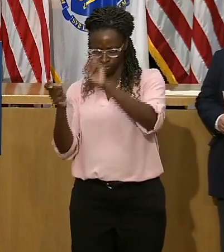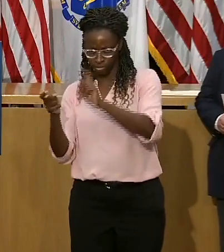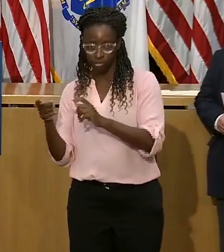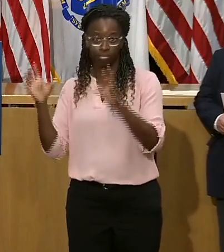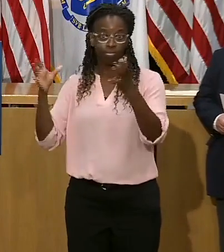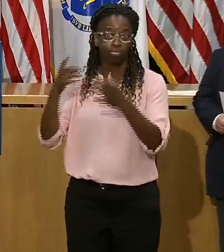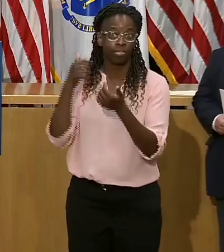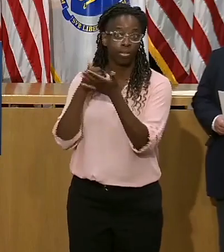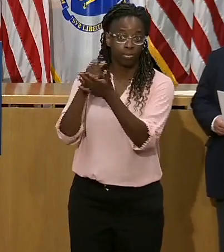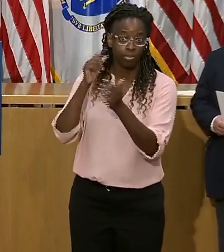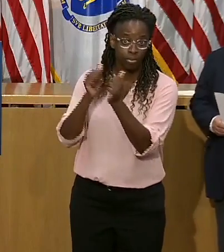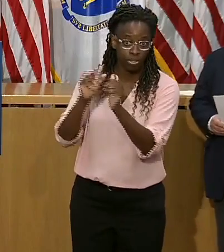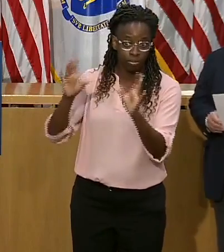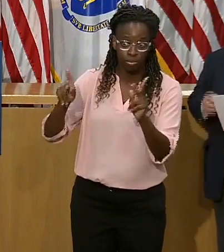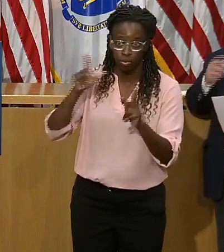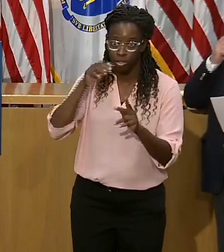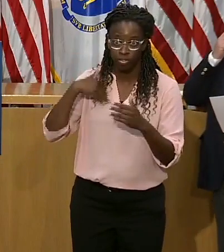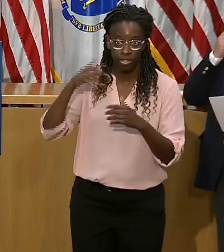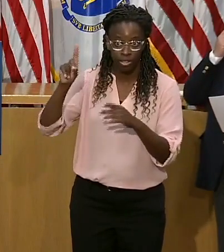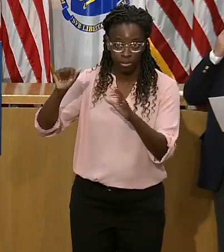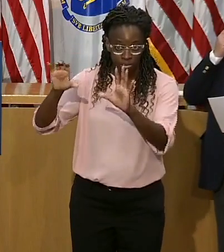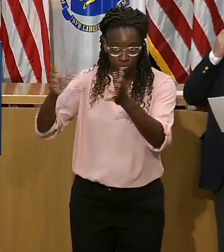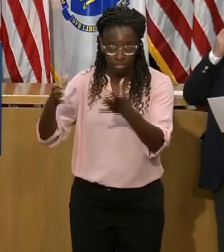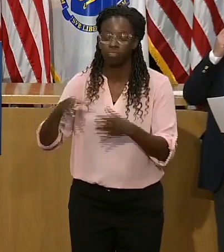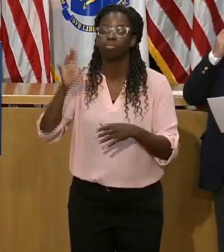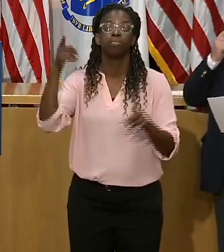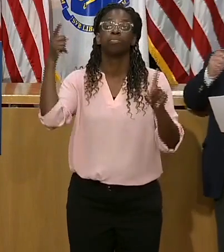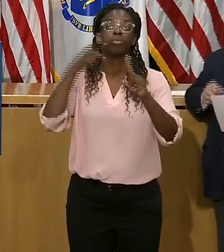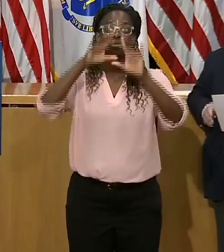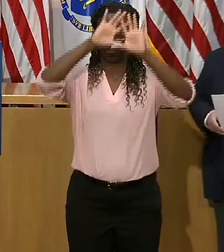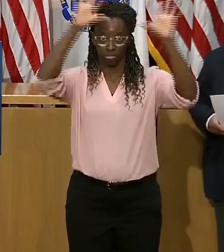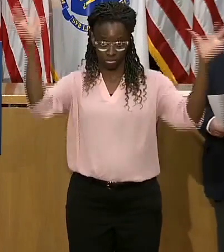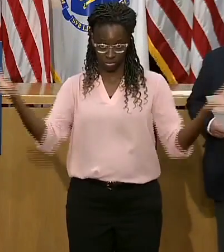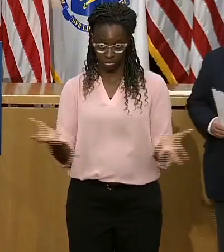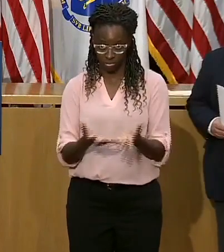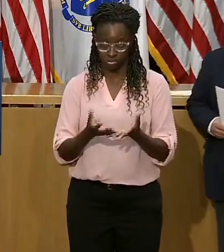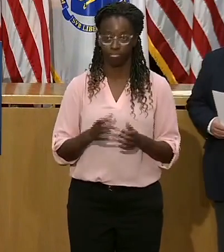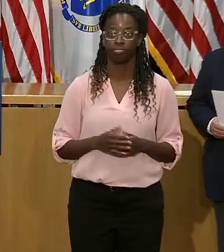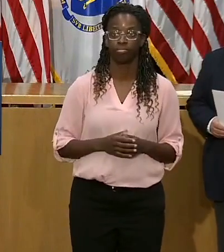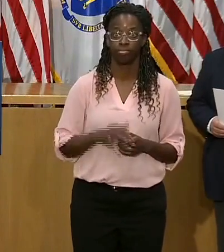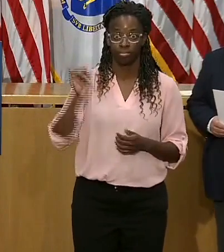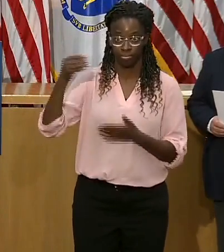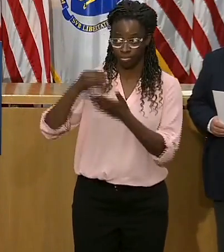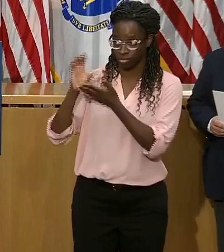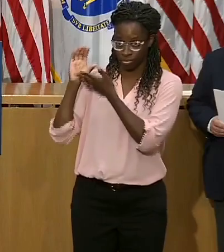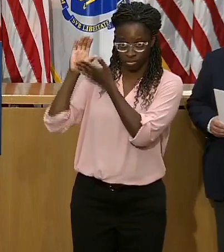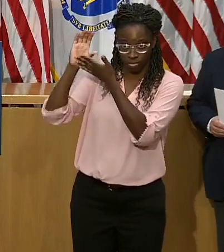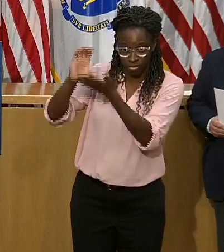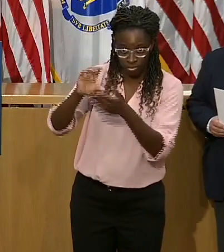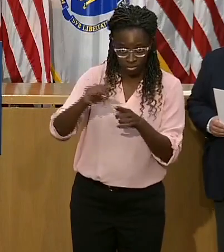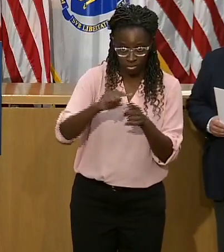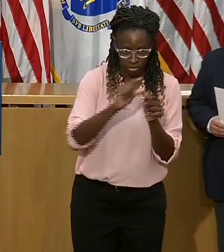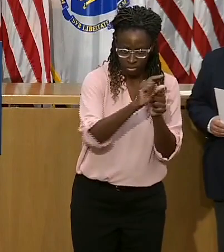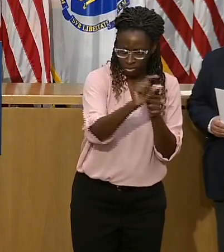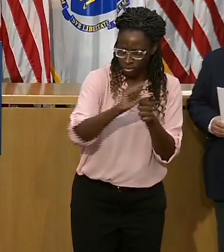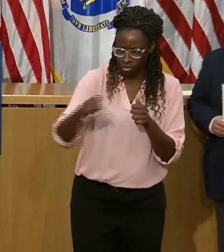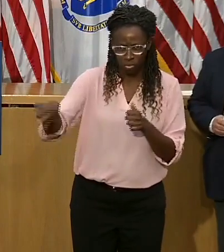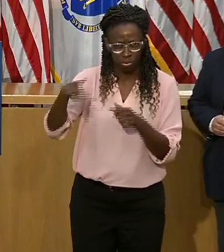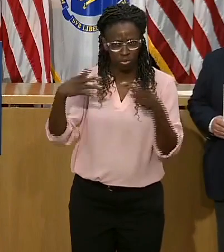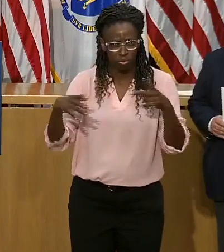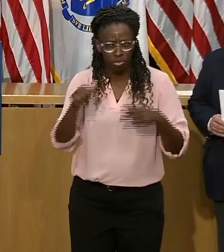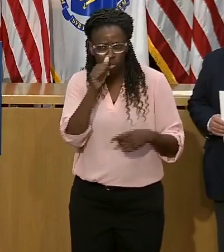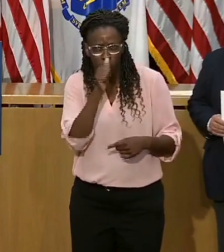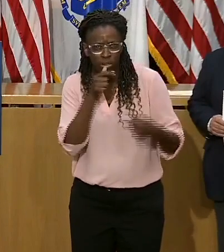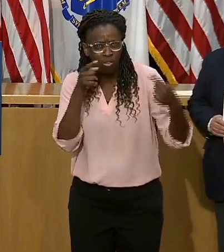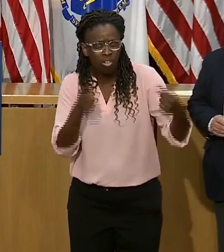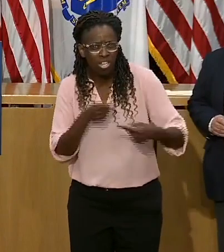small businesses that are hurting, to continue to innovate and lead in science and technology, and to build new housing and keep people in the homes